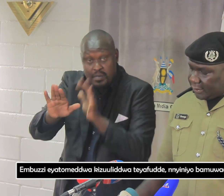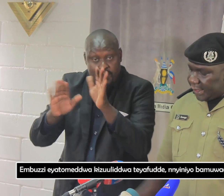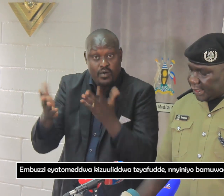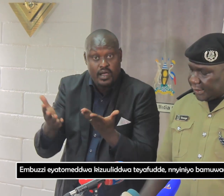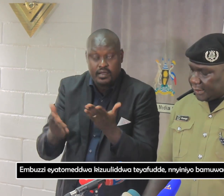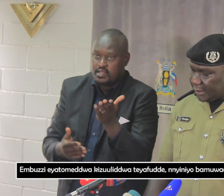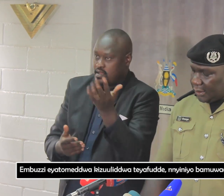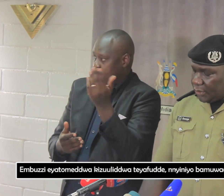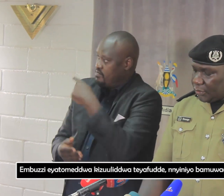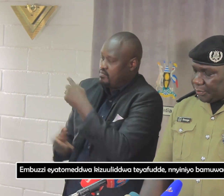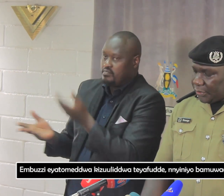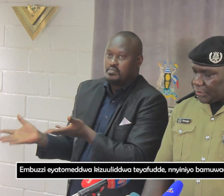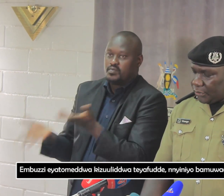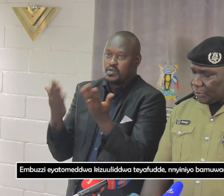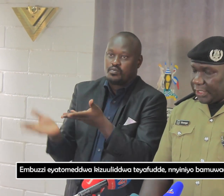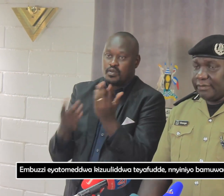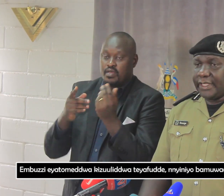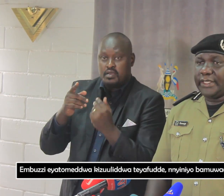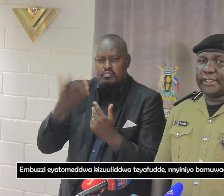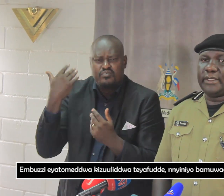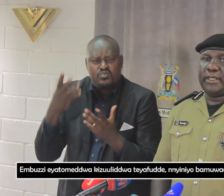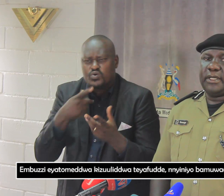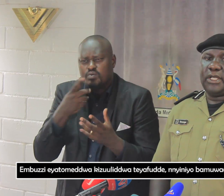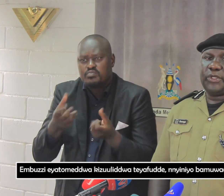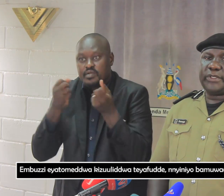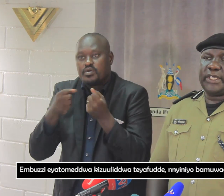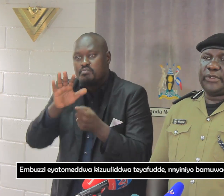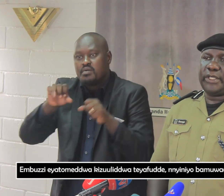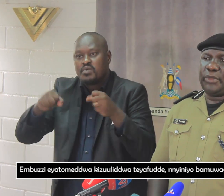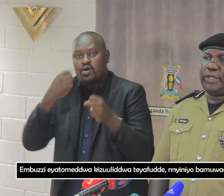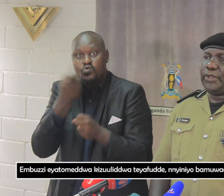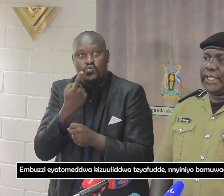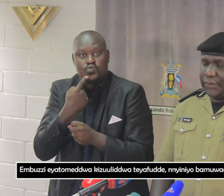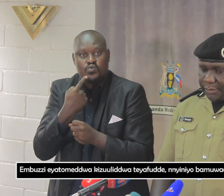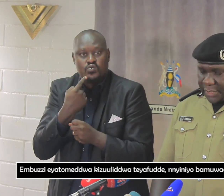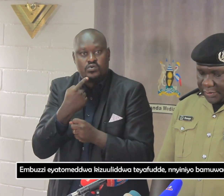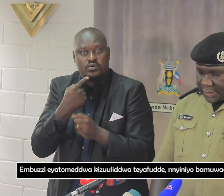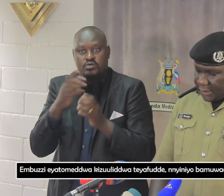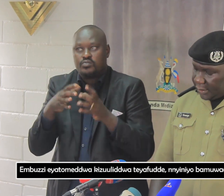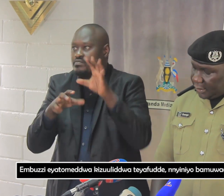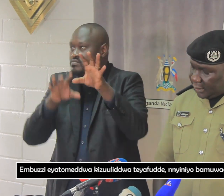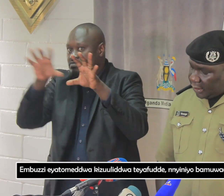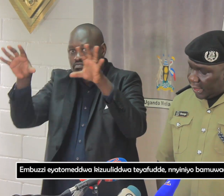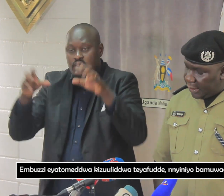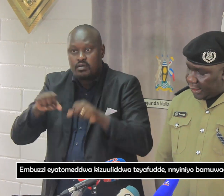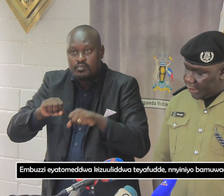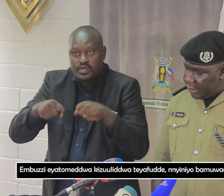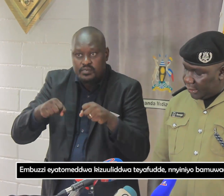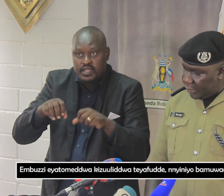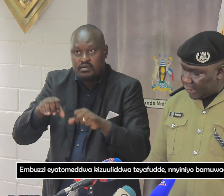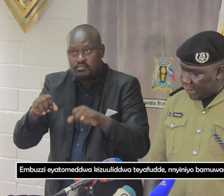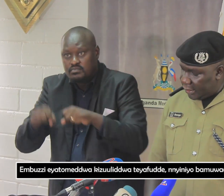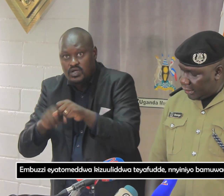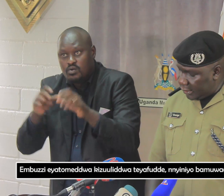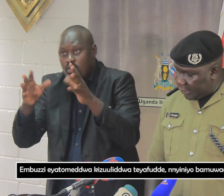owners, riders, to report to wherever these motorcycles and borders were impounded, and then